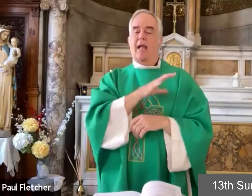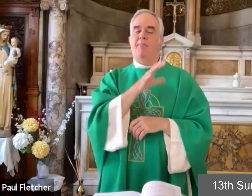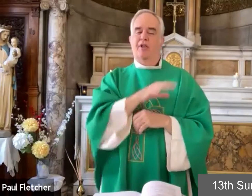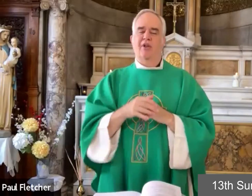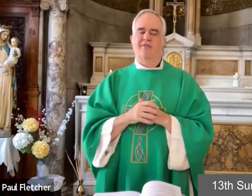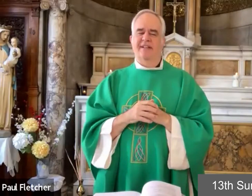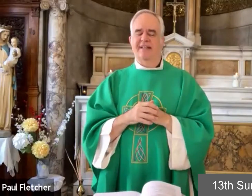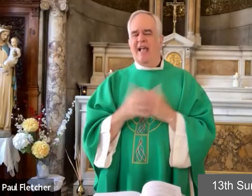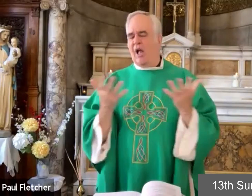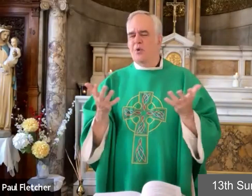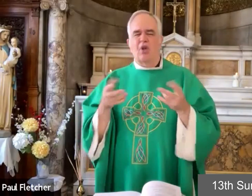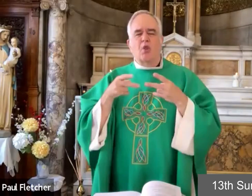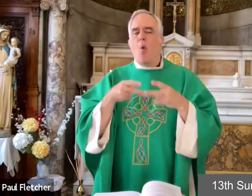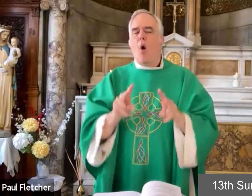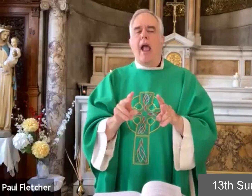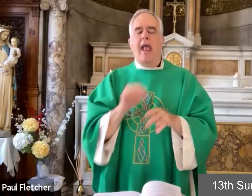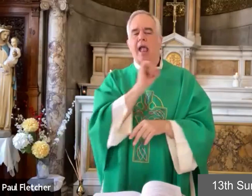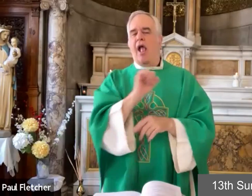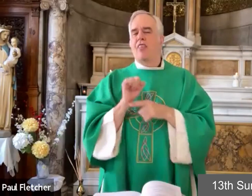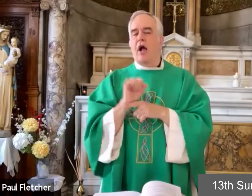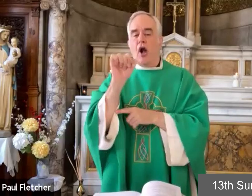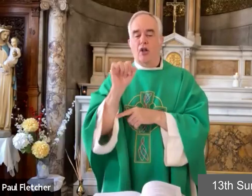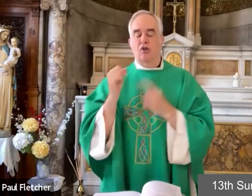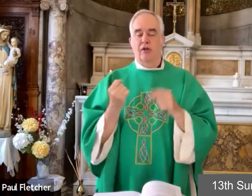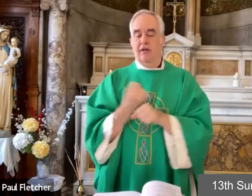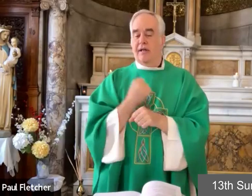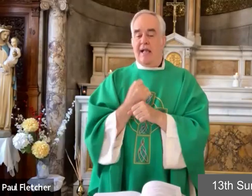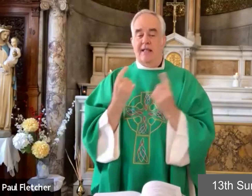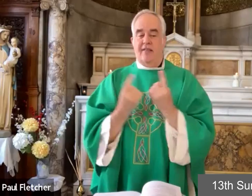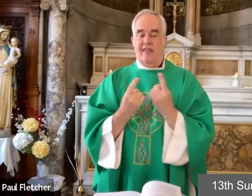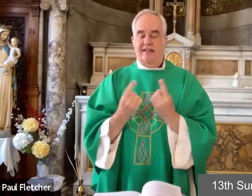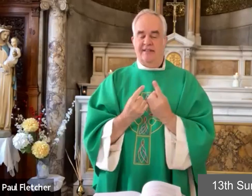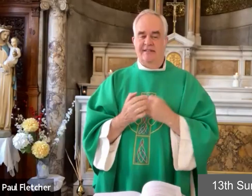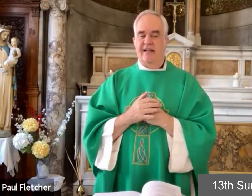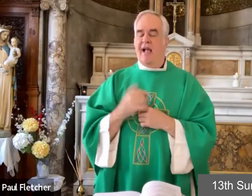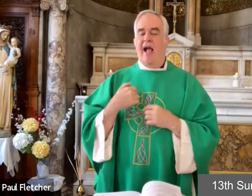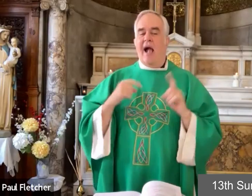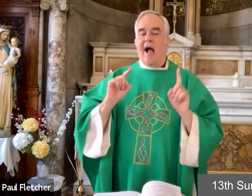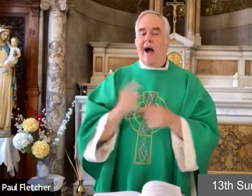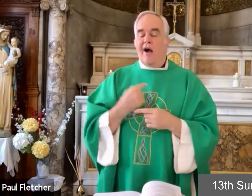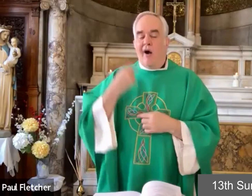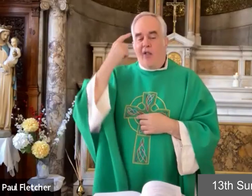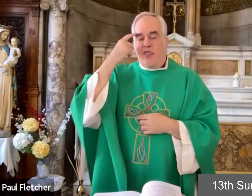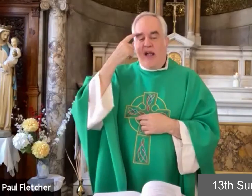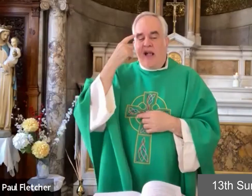became servant. It was just the way that culture did things. I can't think